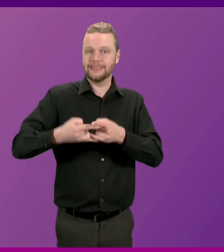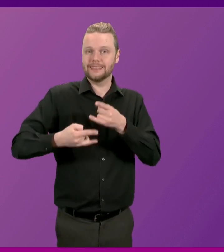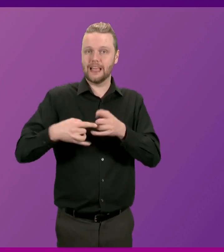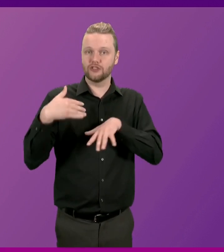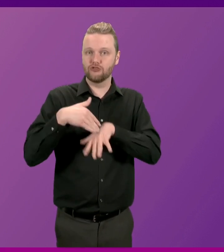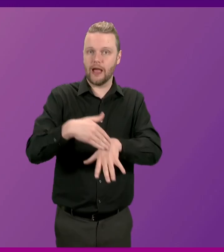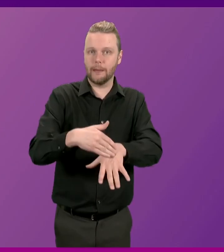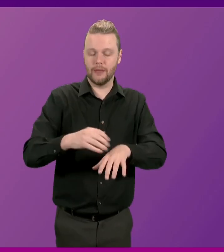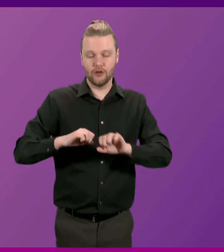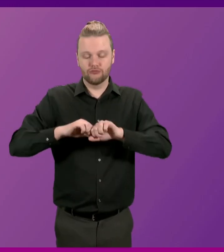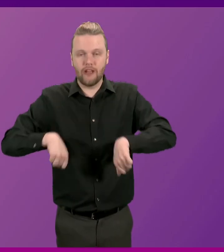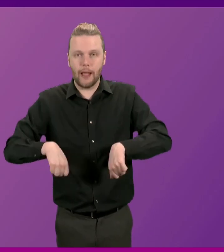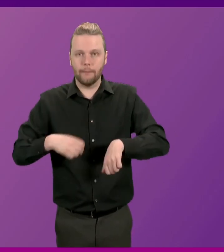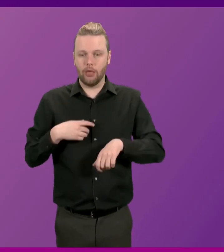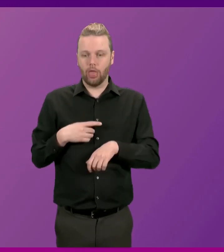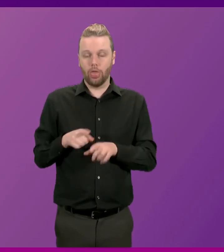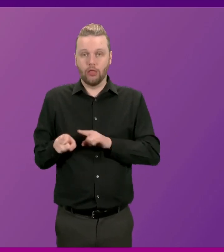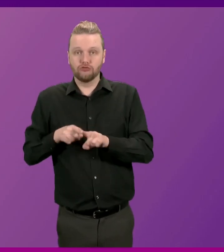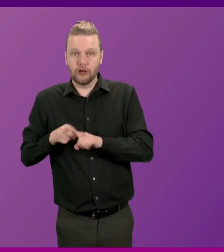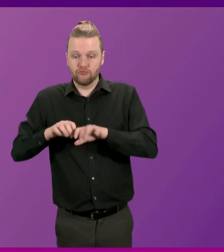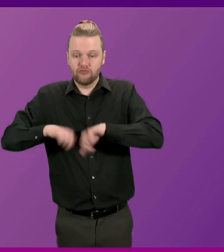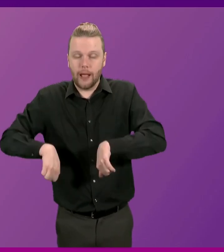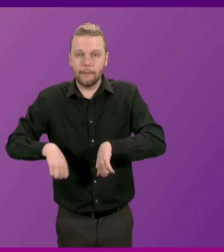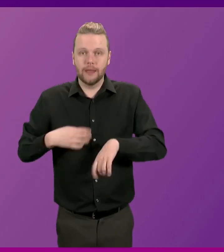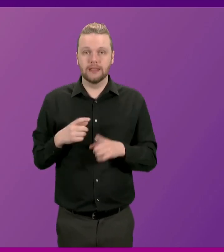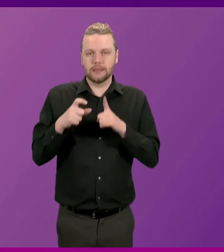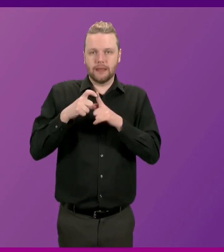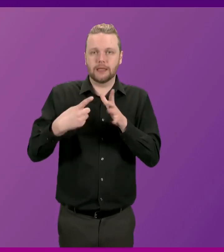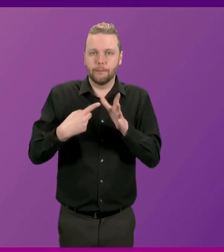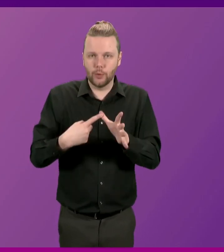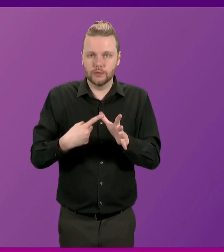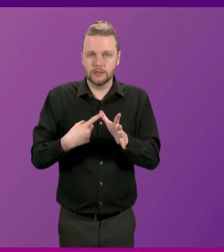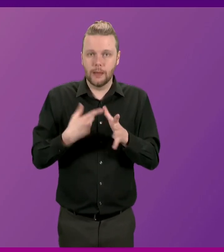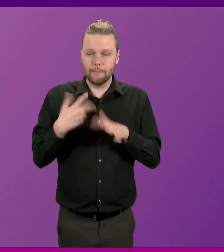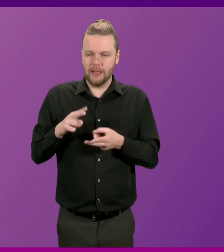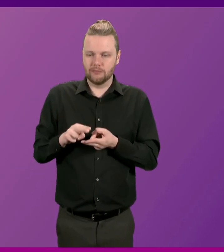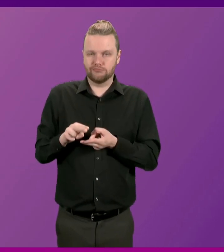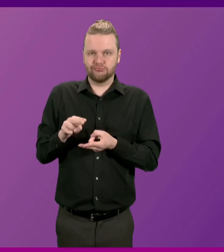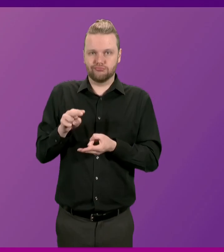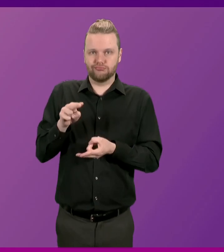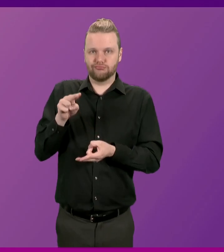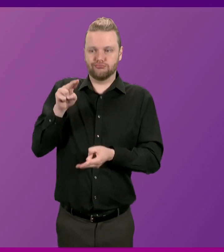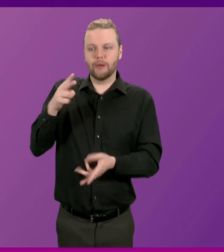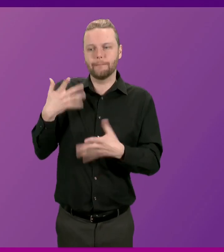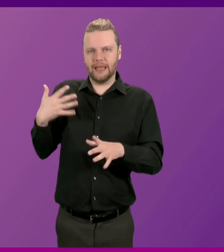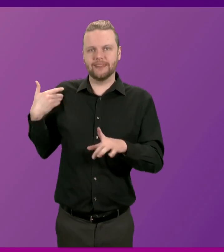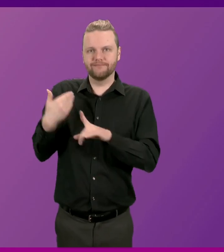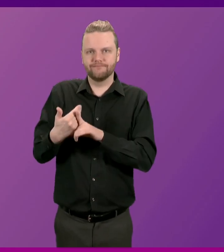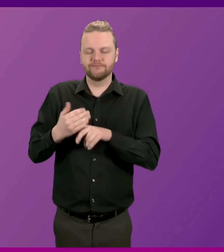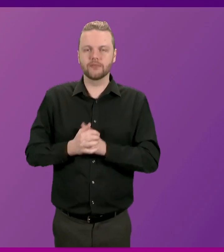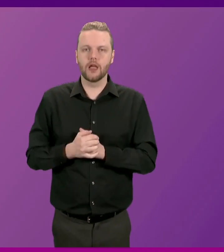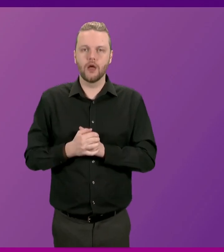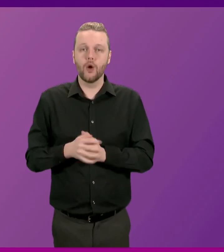rape, attempted rape, as well as domestic abuse have been on the rise. At the same